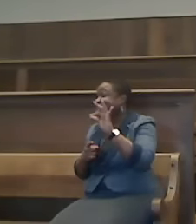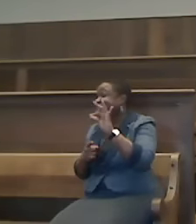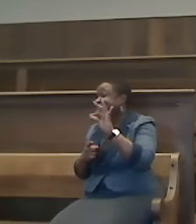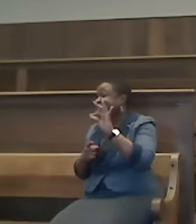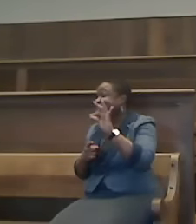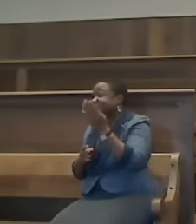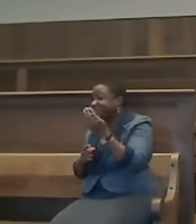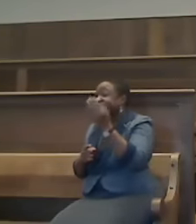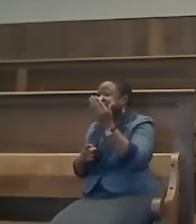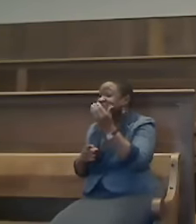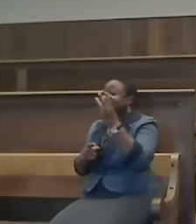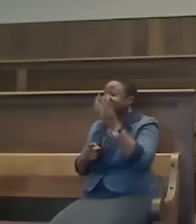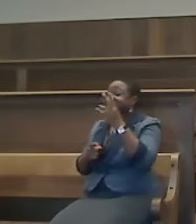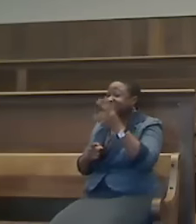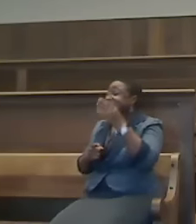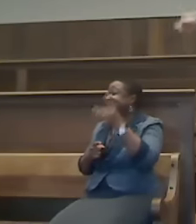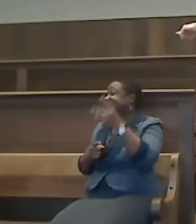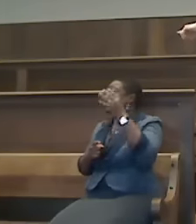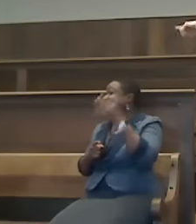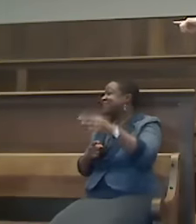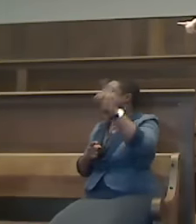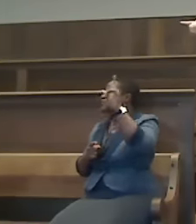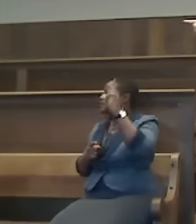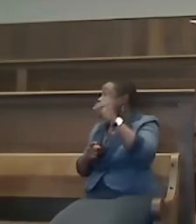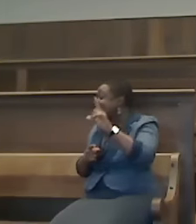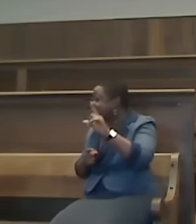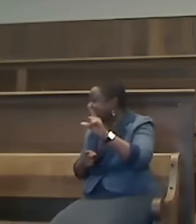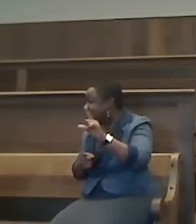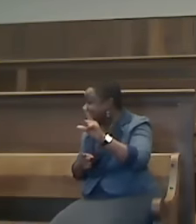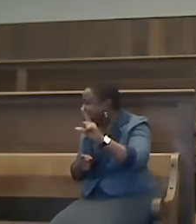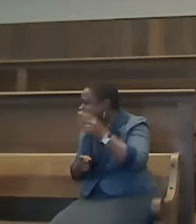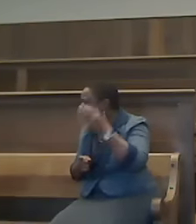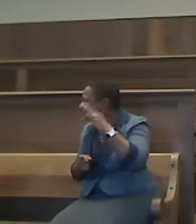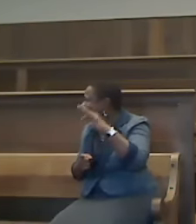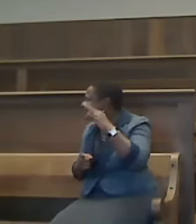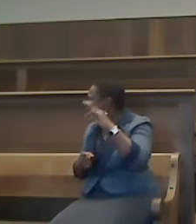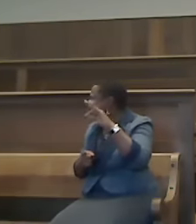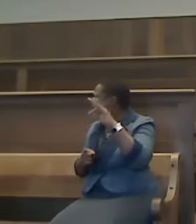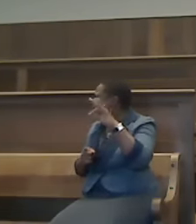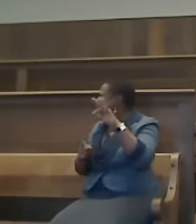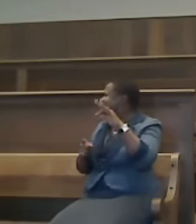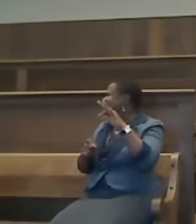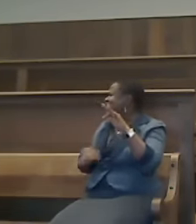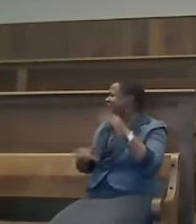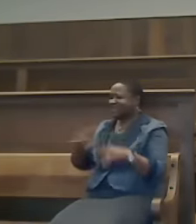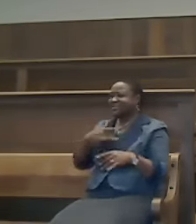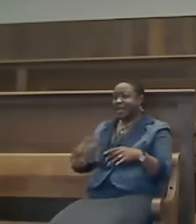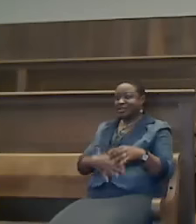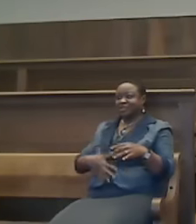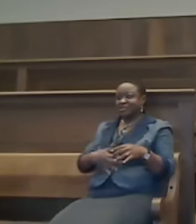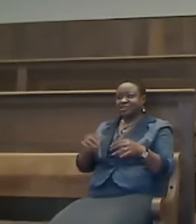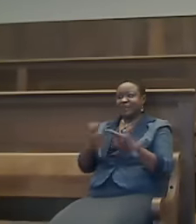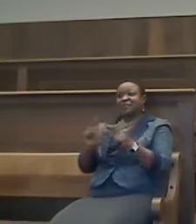13, 14, 15, 16, 17, 18, 19. Only 9. Man, it wasn't the winner. Usually digestion